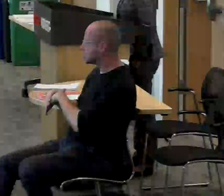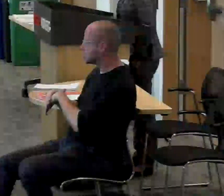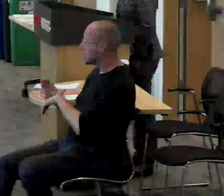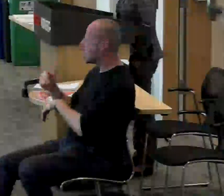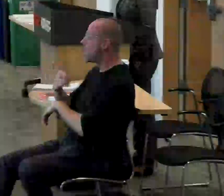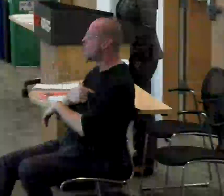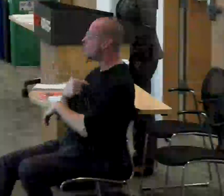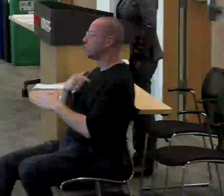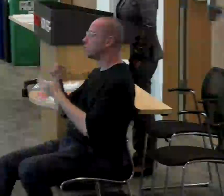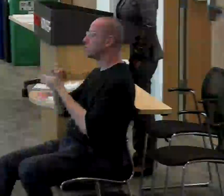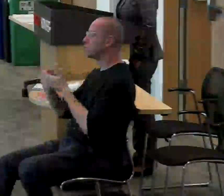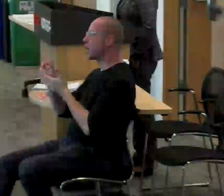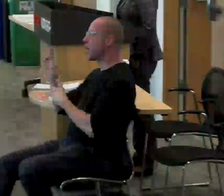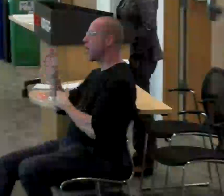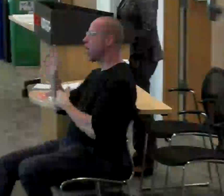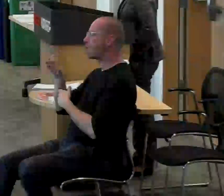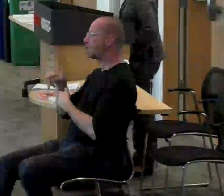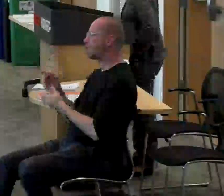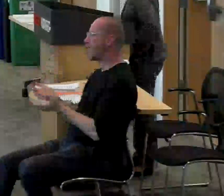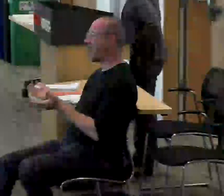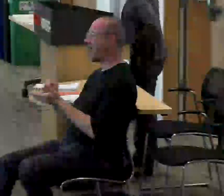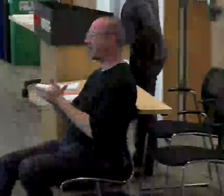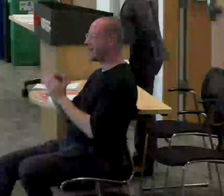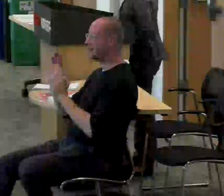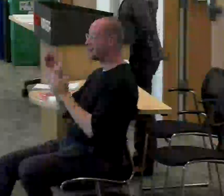but we're nervous.